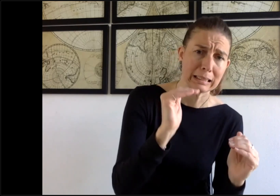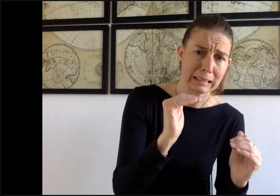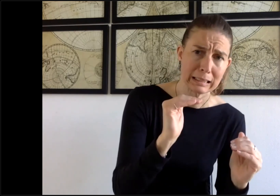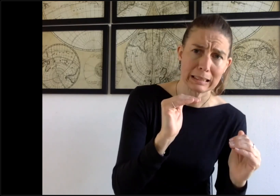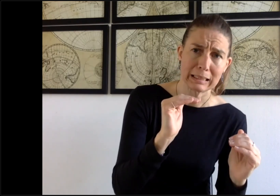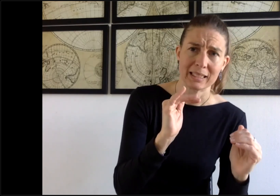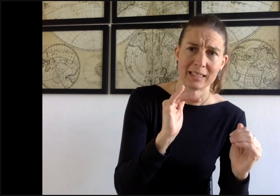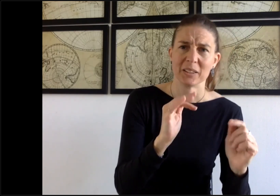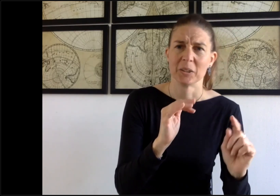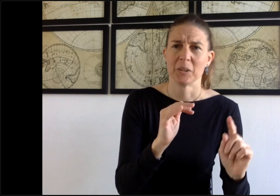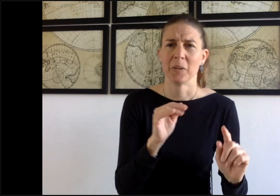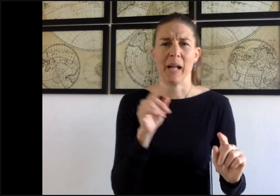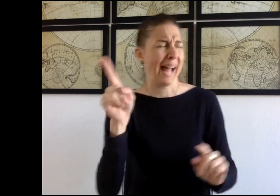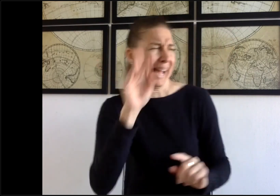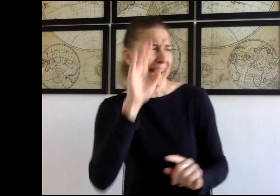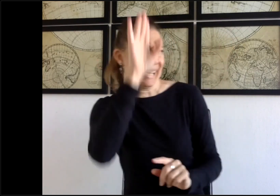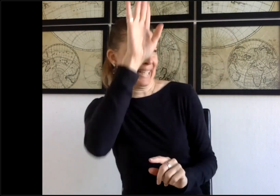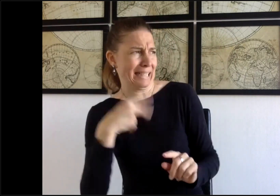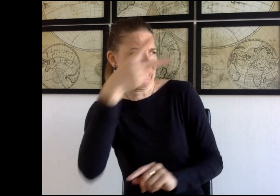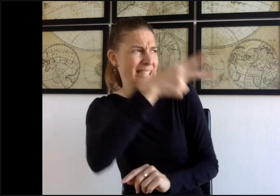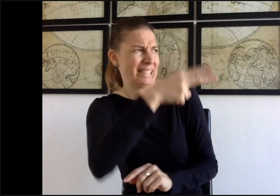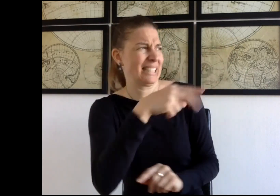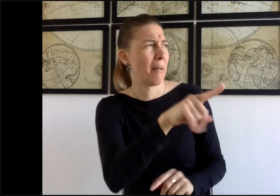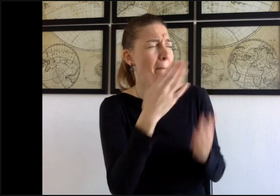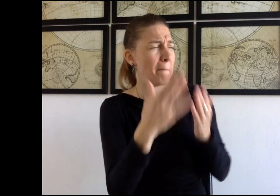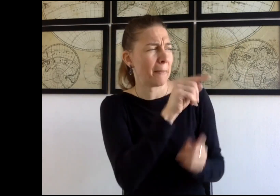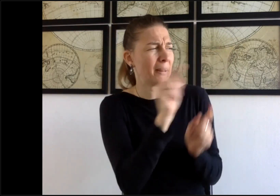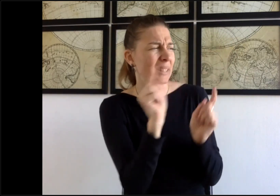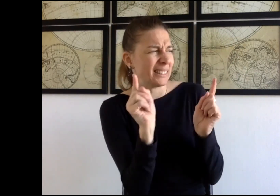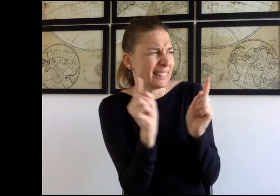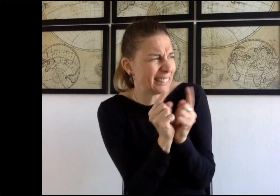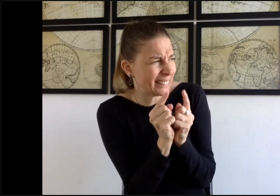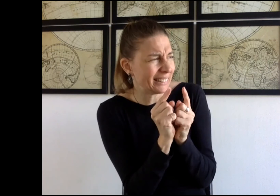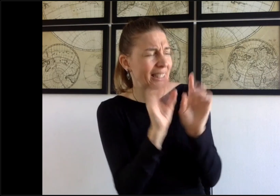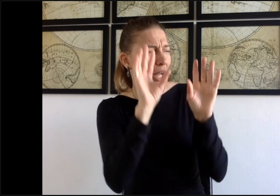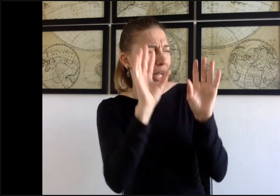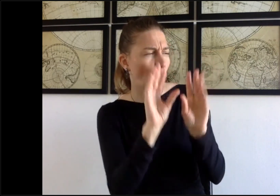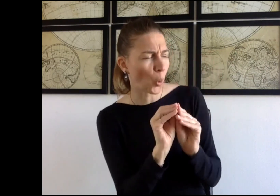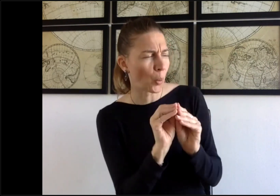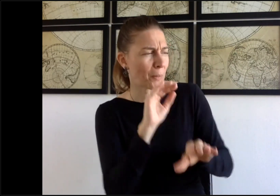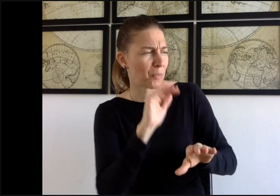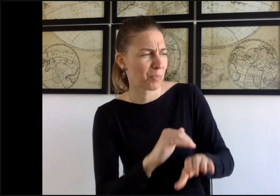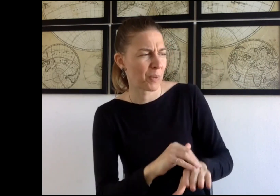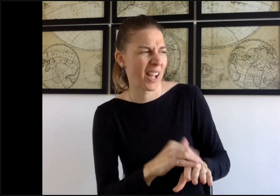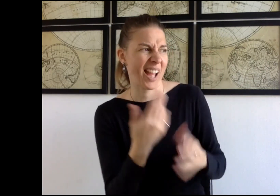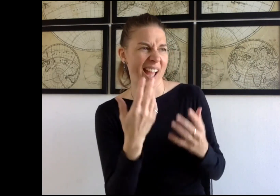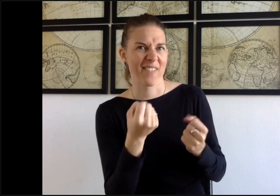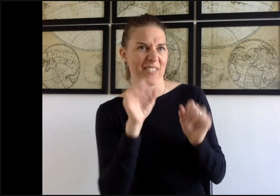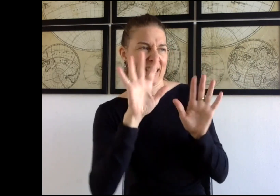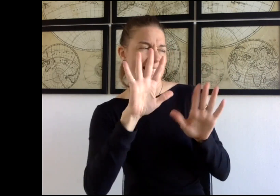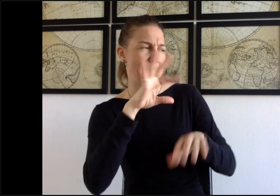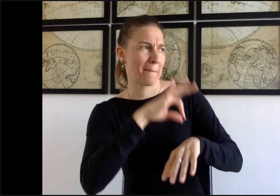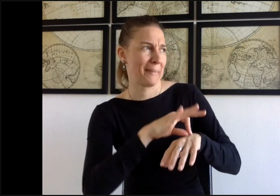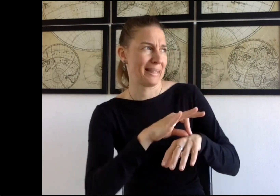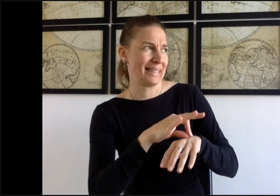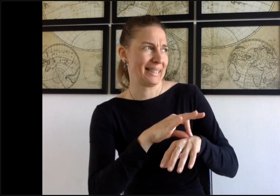so I was just ask if you have some concluding remarks, and so we can leave some time for some questions at the end. Sorry